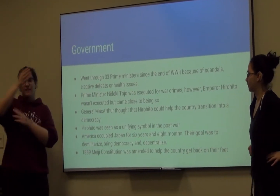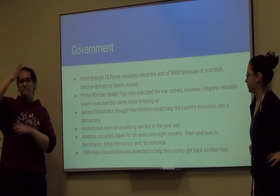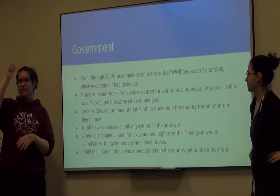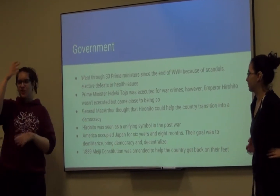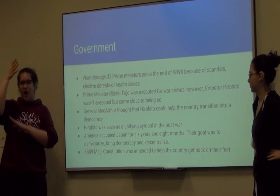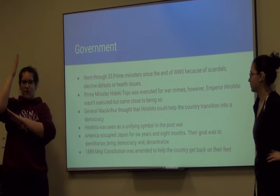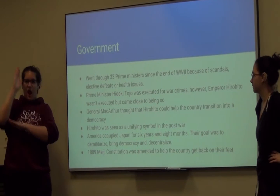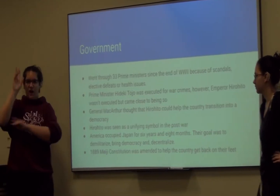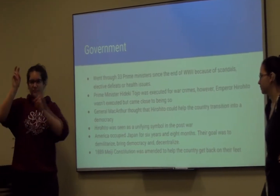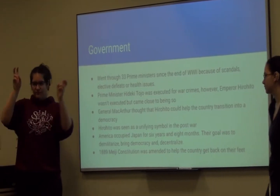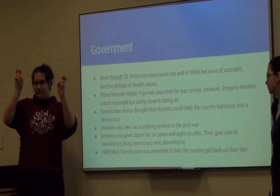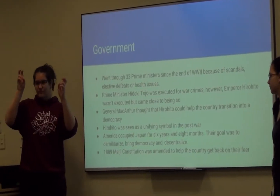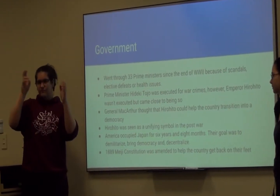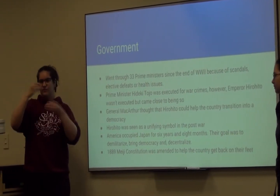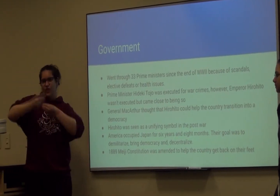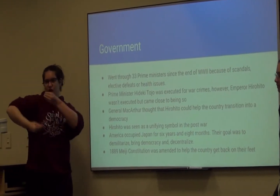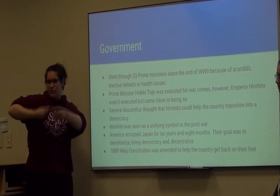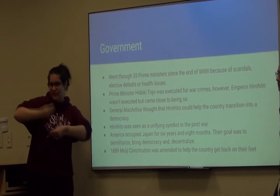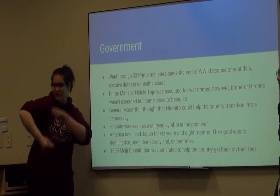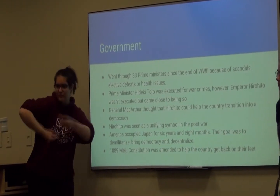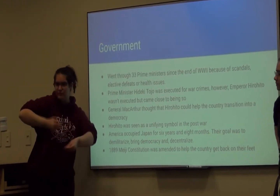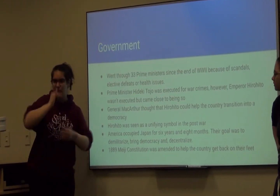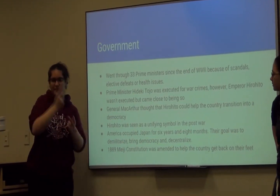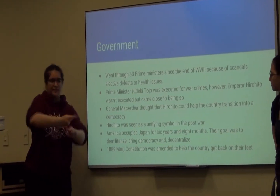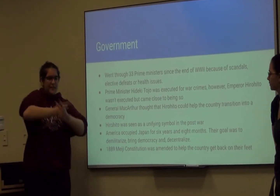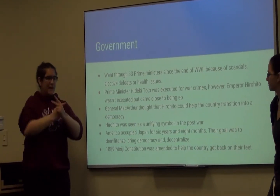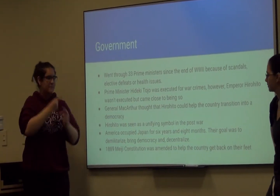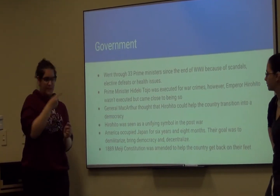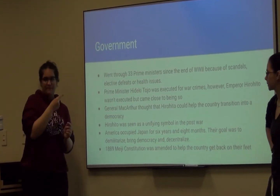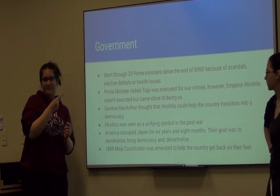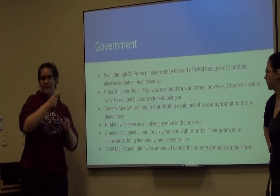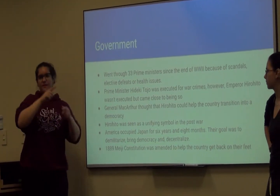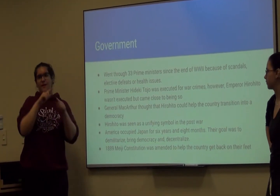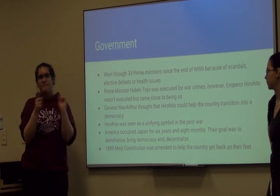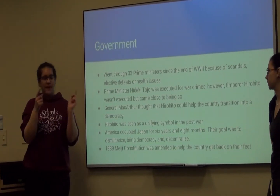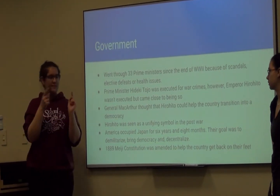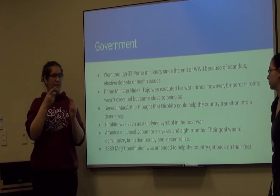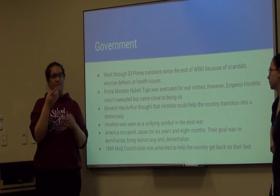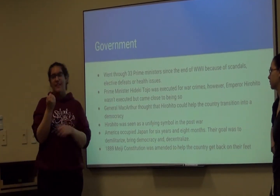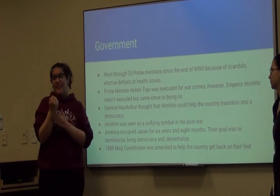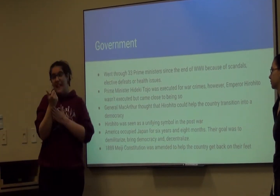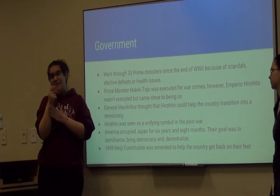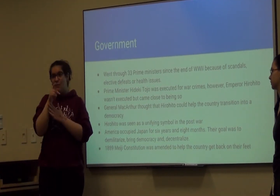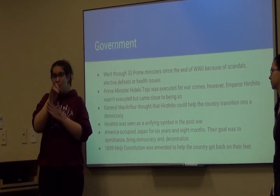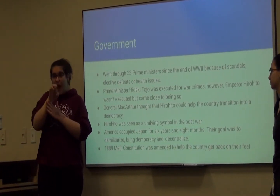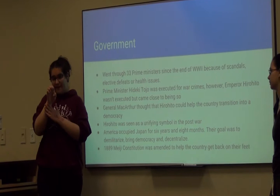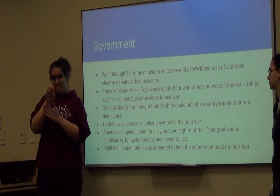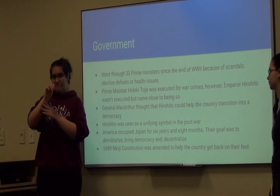loved him. He was like a god to them. He was generationally in